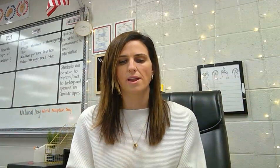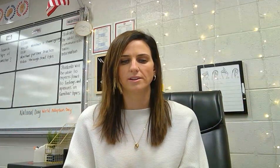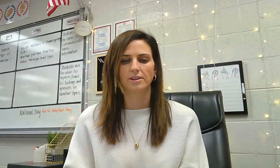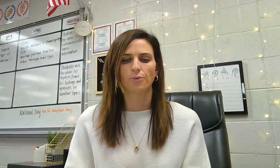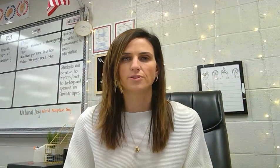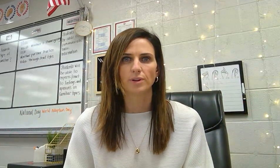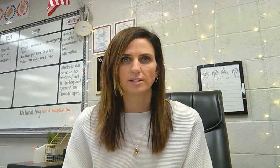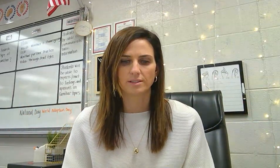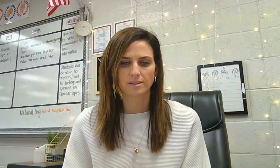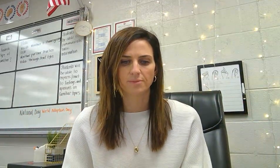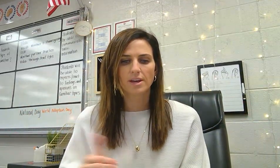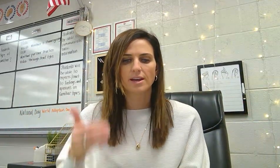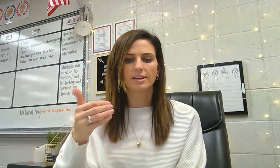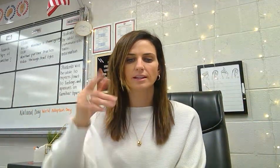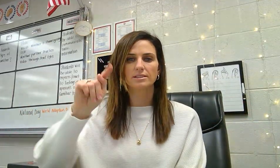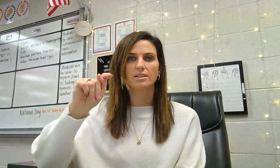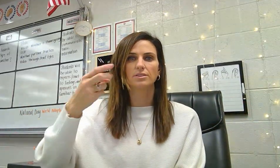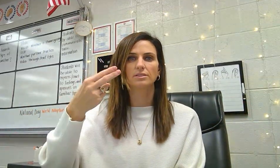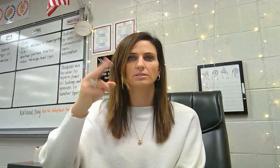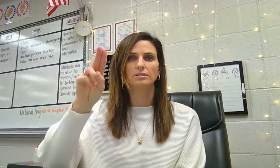depending on what the wind is. Next,